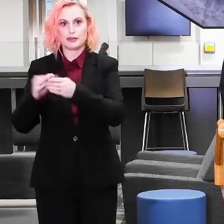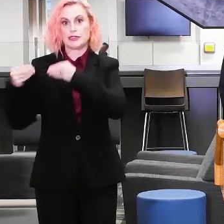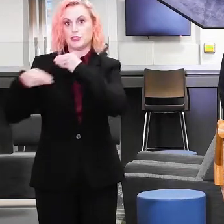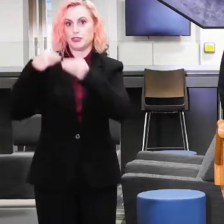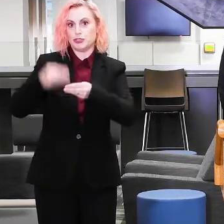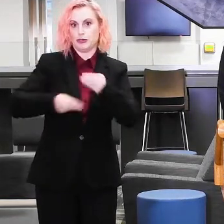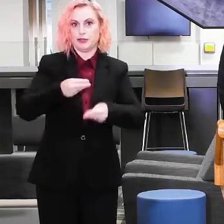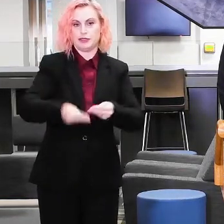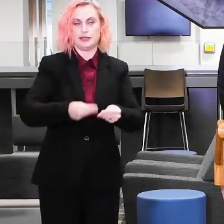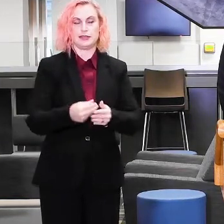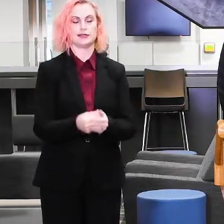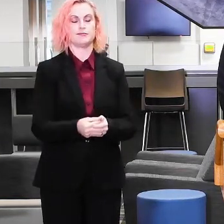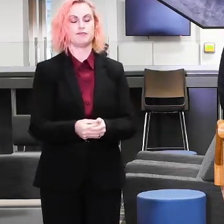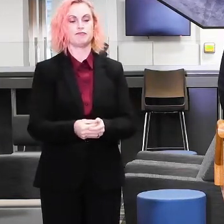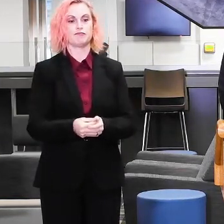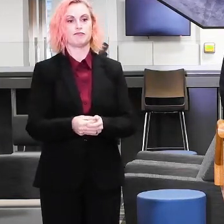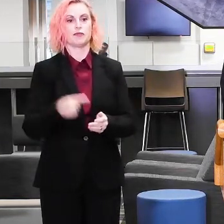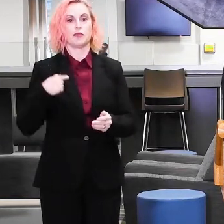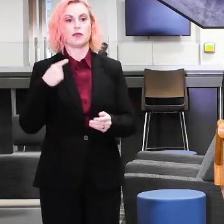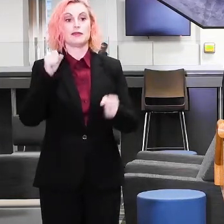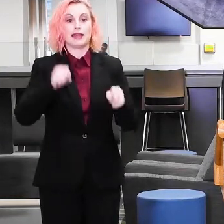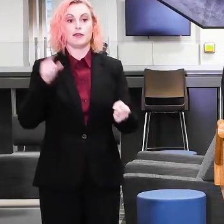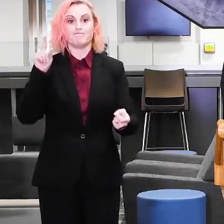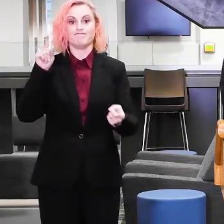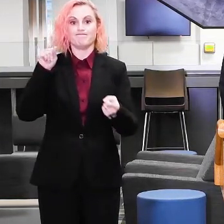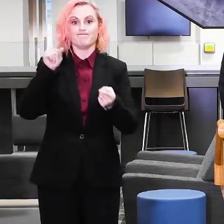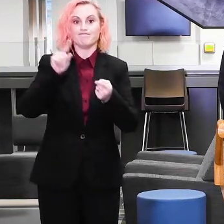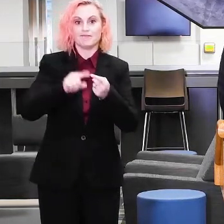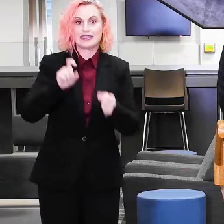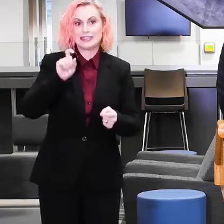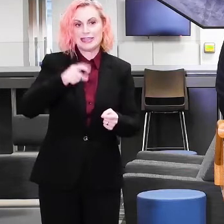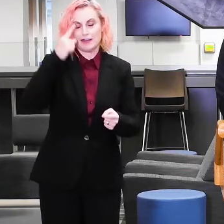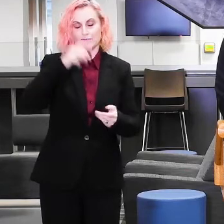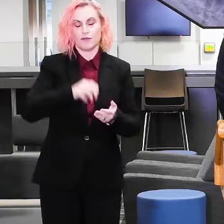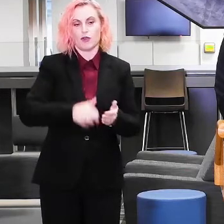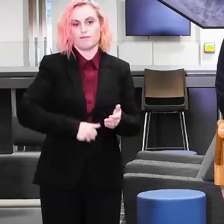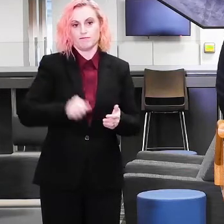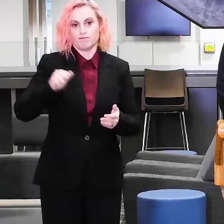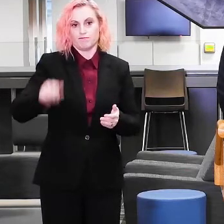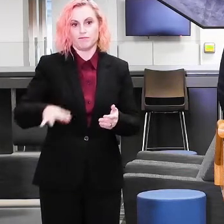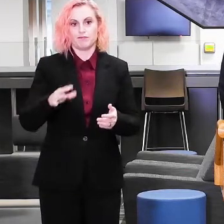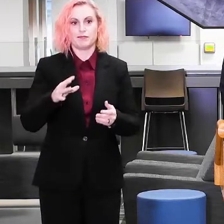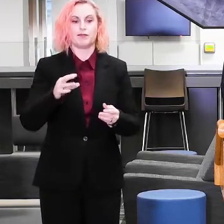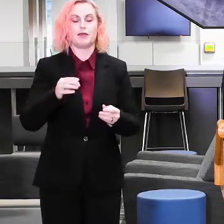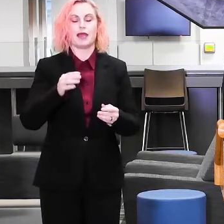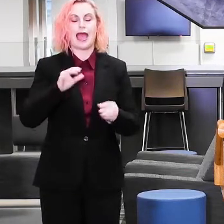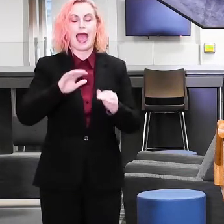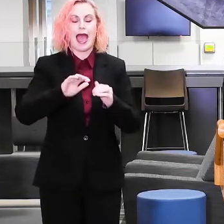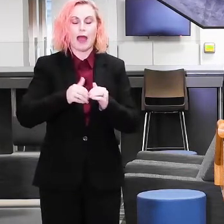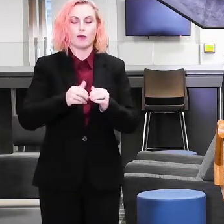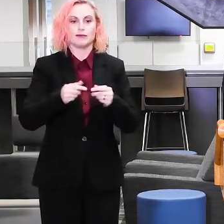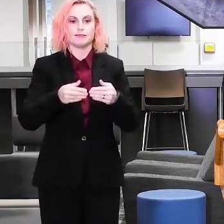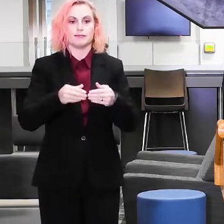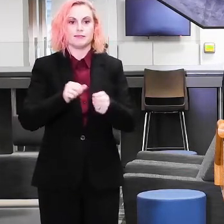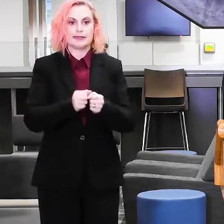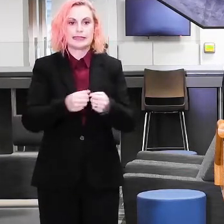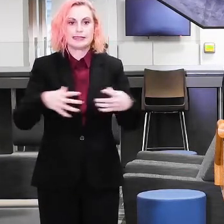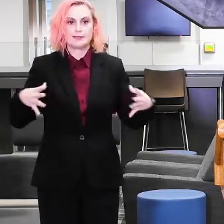generations. We can reduce the need for women to seek abortion services by thoughtfully expanding access